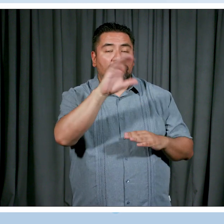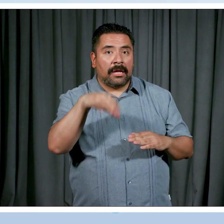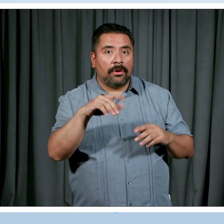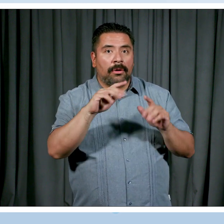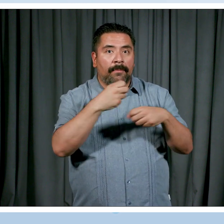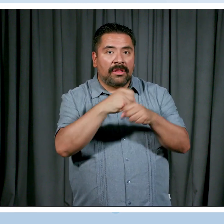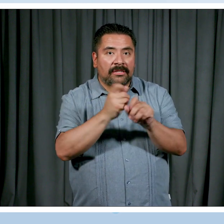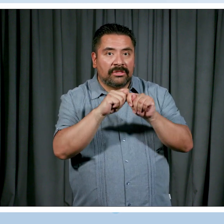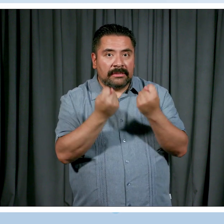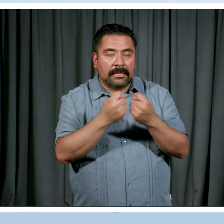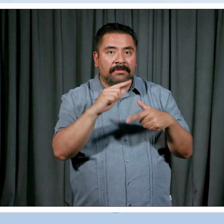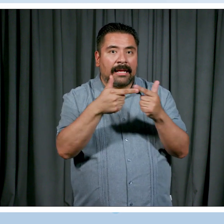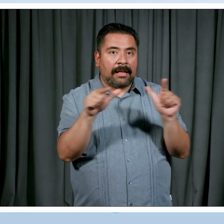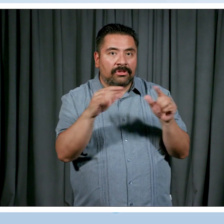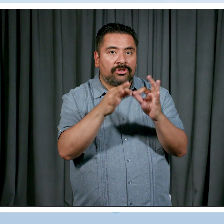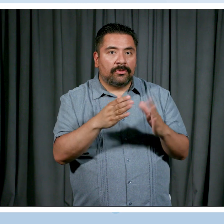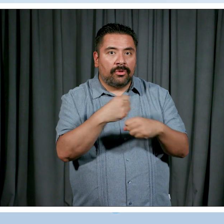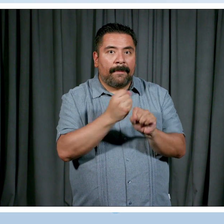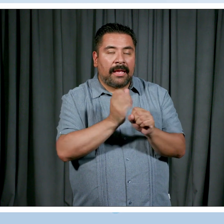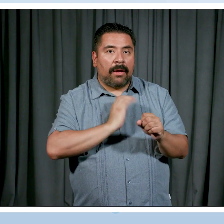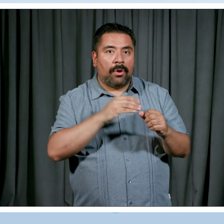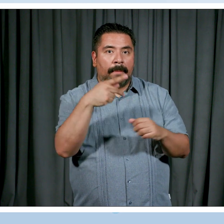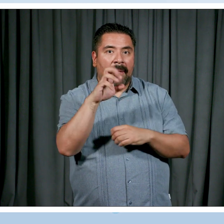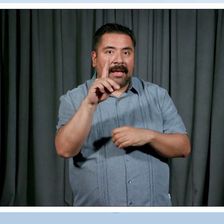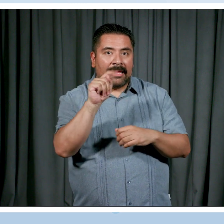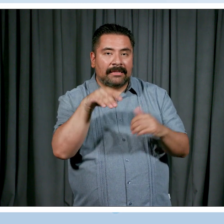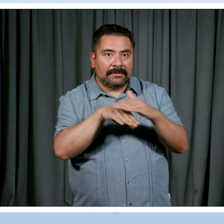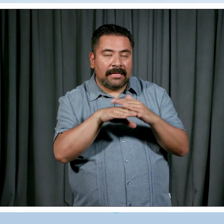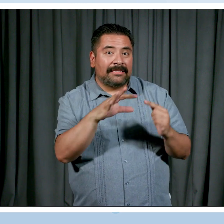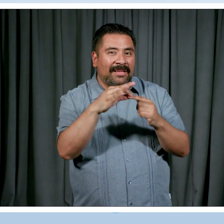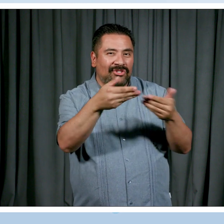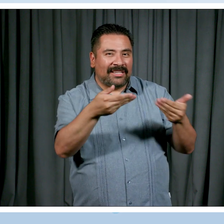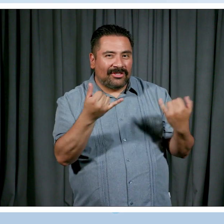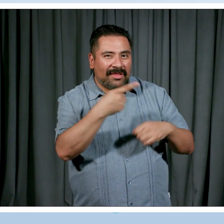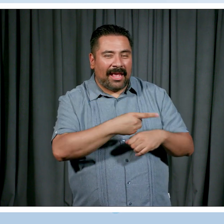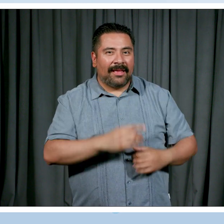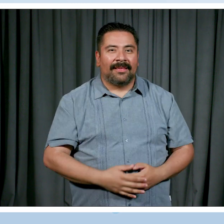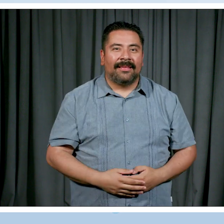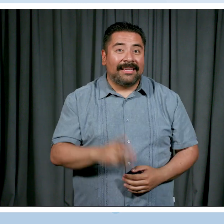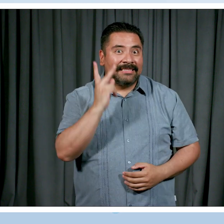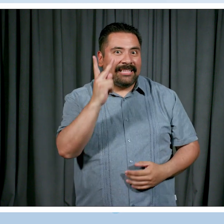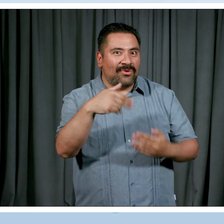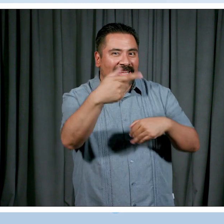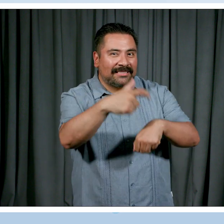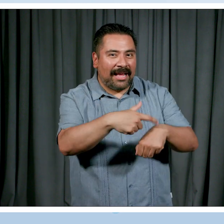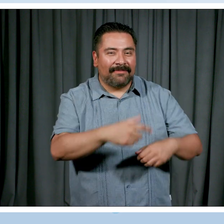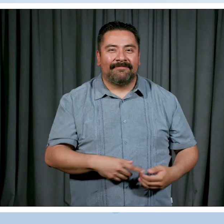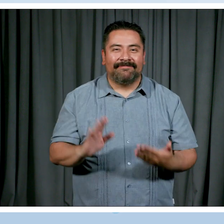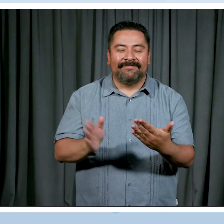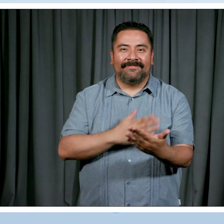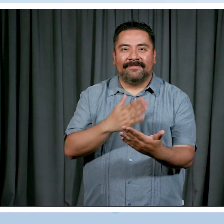sign language interpreters who helped to make our podcast accessible, and our special guest today. See you next time.